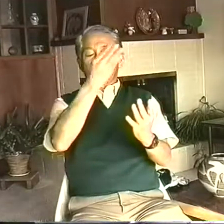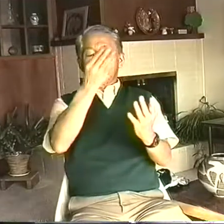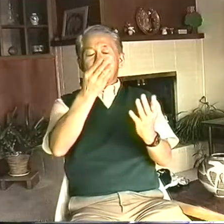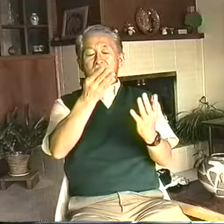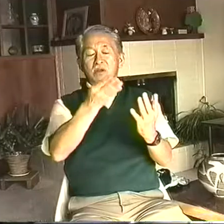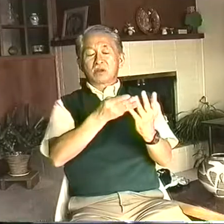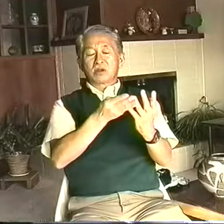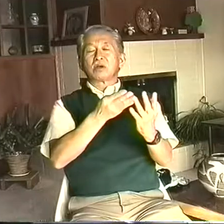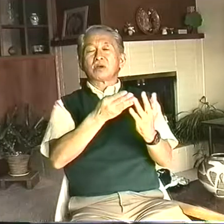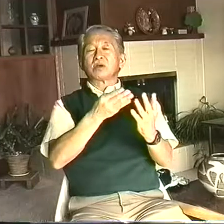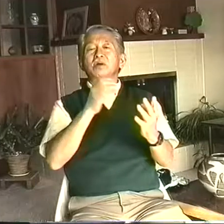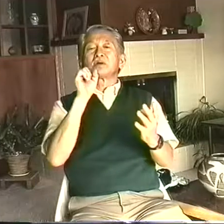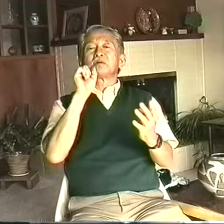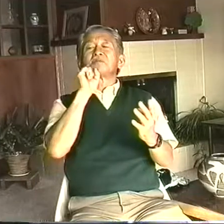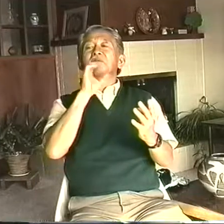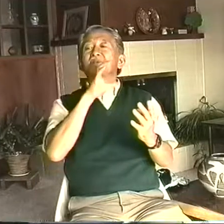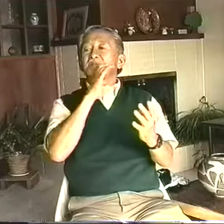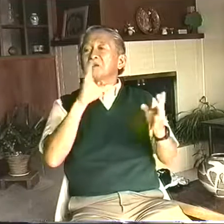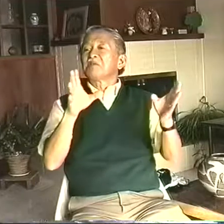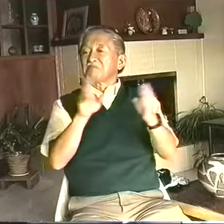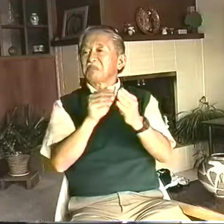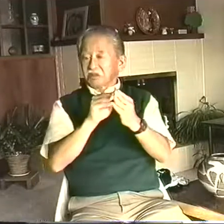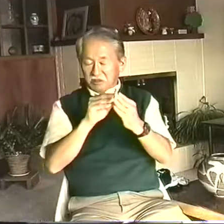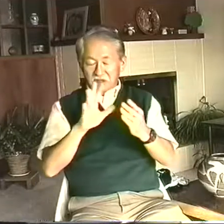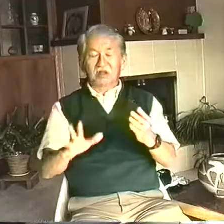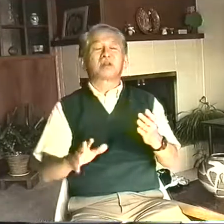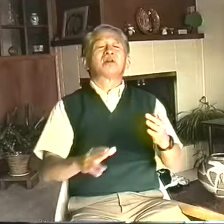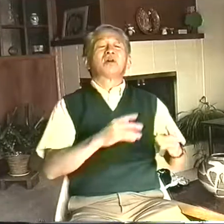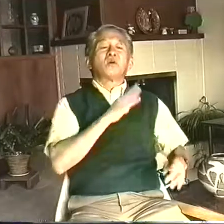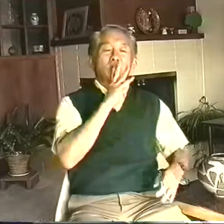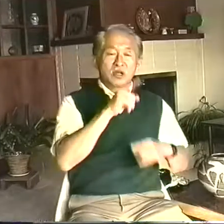I've worked with interpreters at school and at work